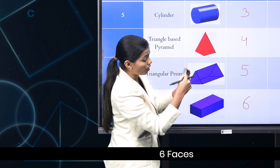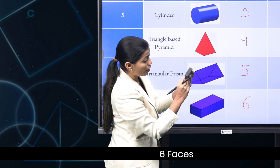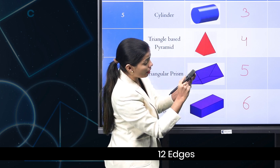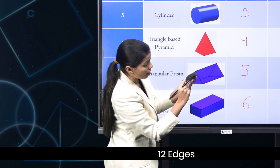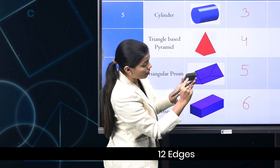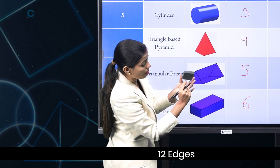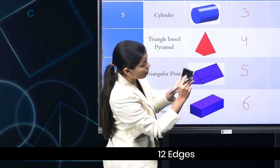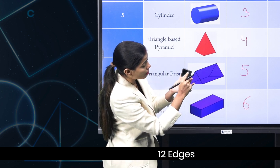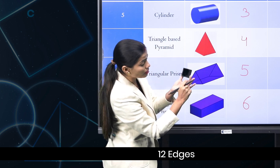12 edges,